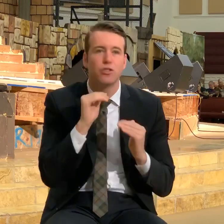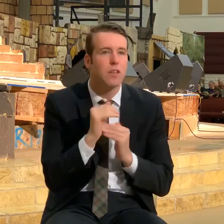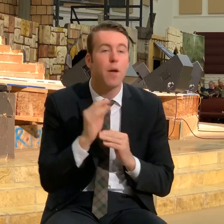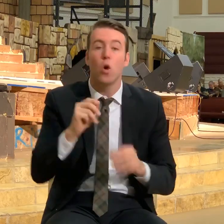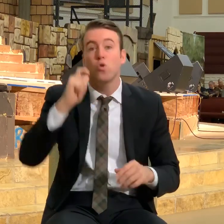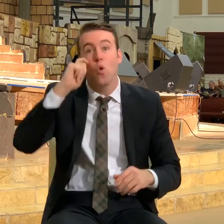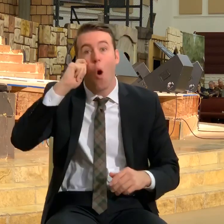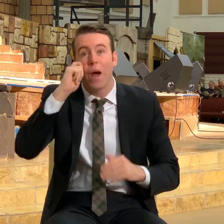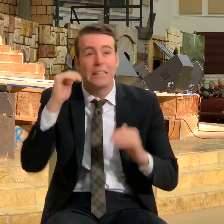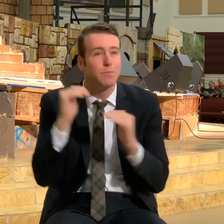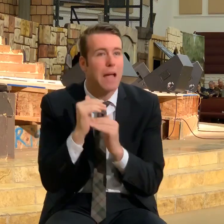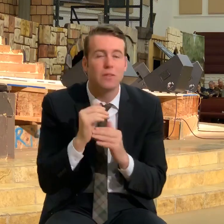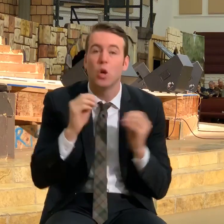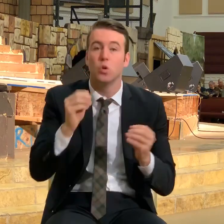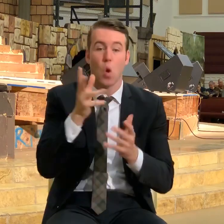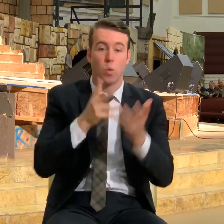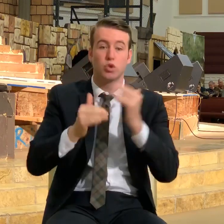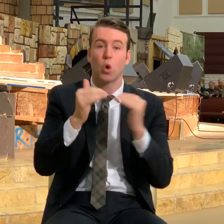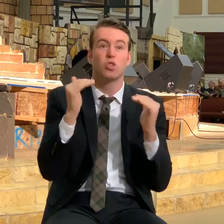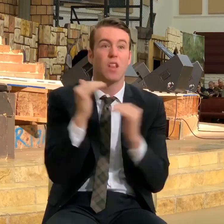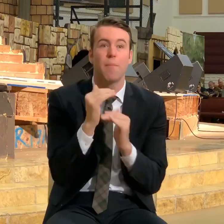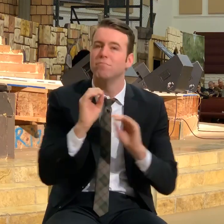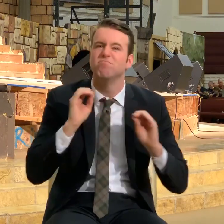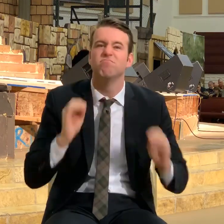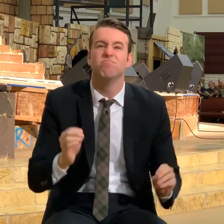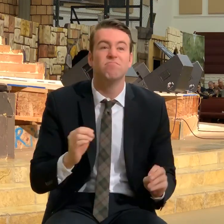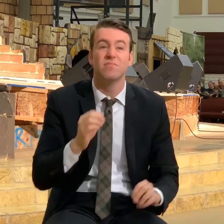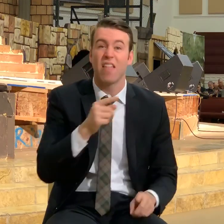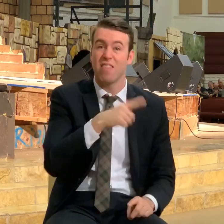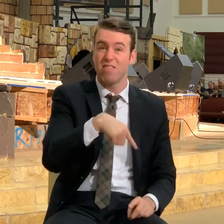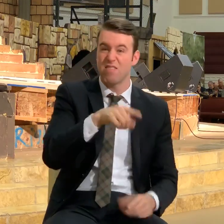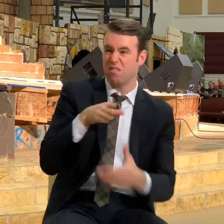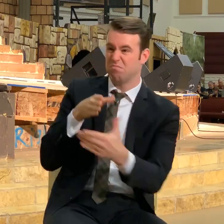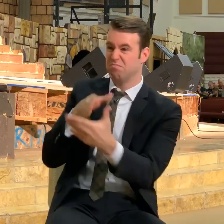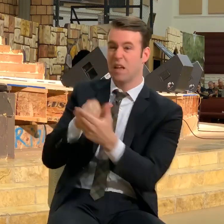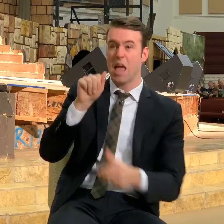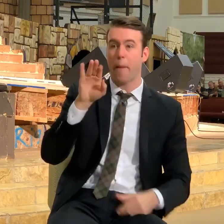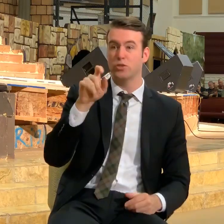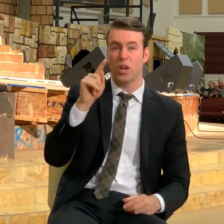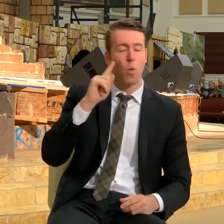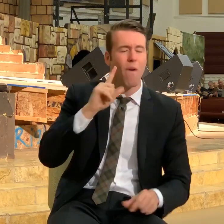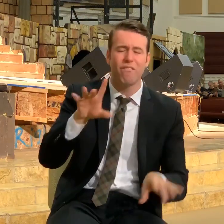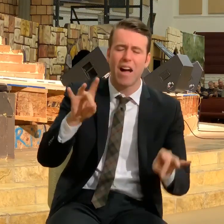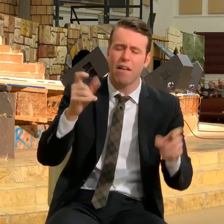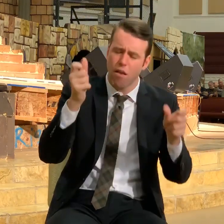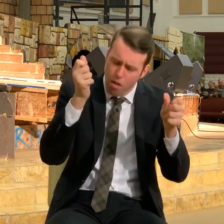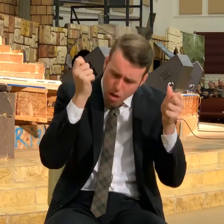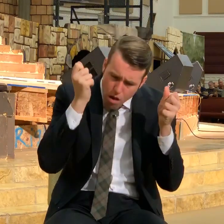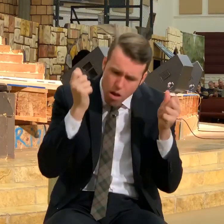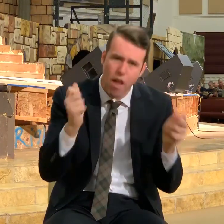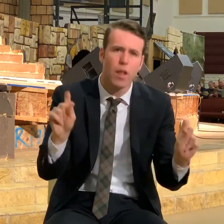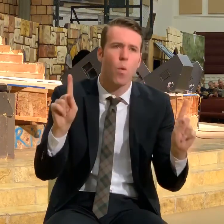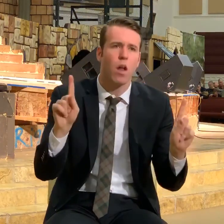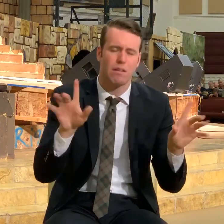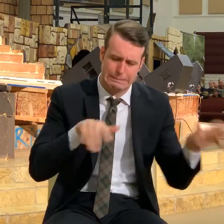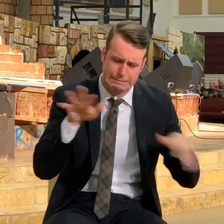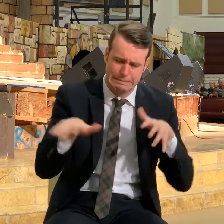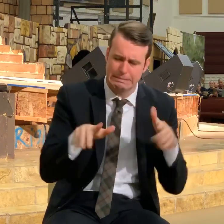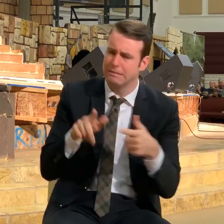racial boundary, it knows no social strata. It will find somebody to unite in its smiteful